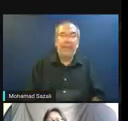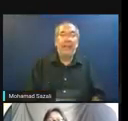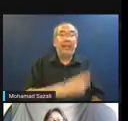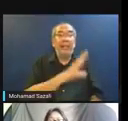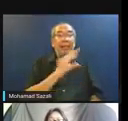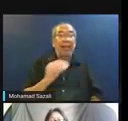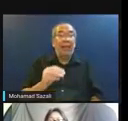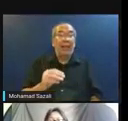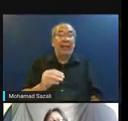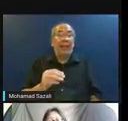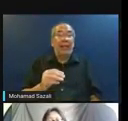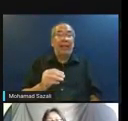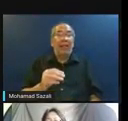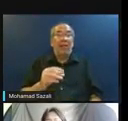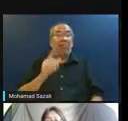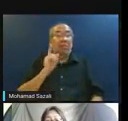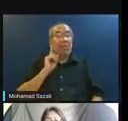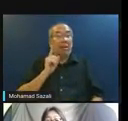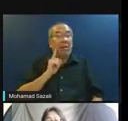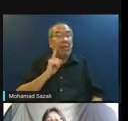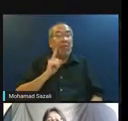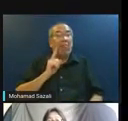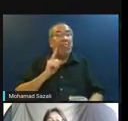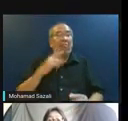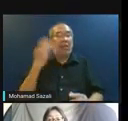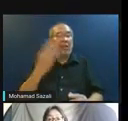to see what you are talking about.